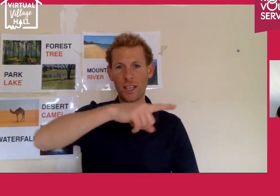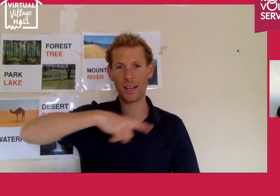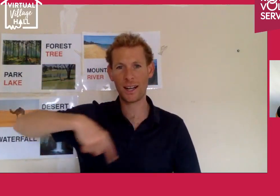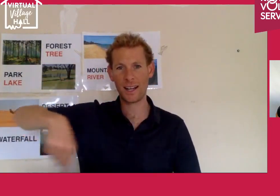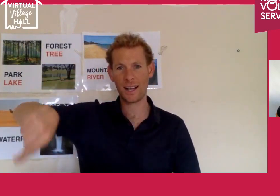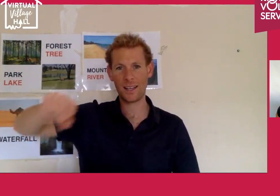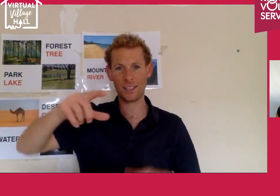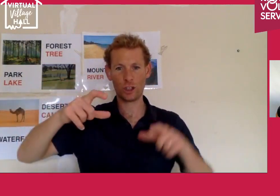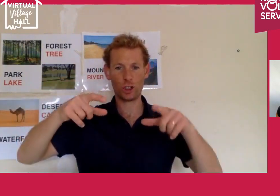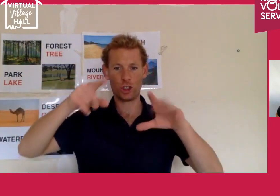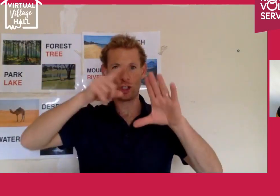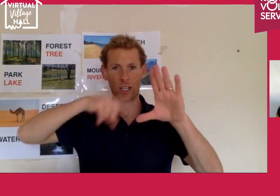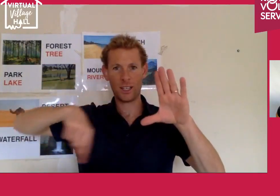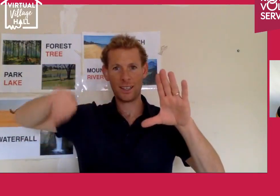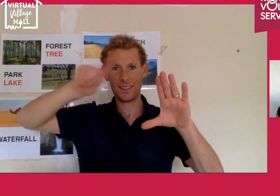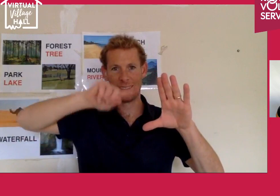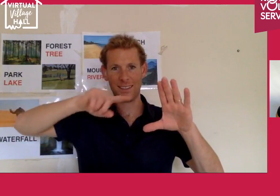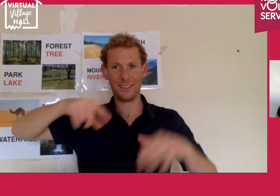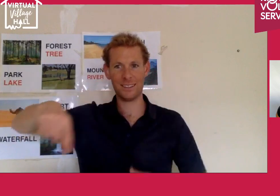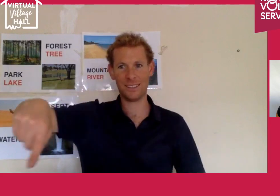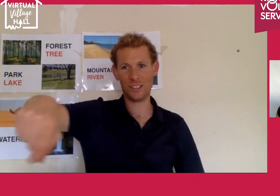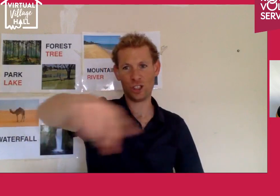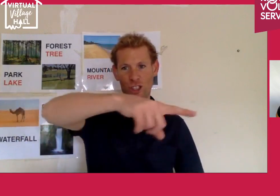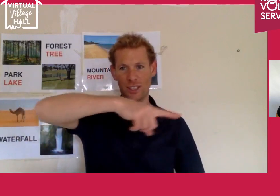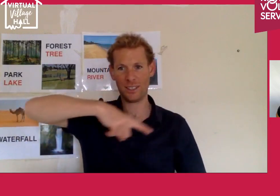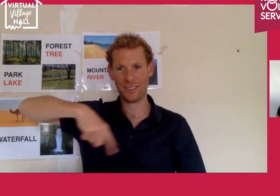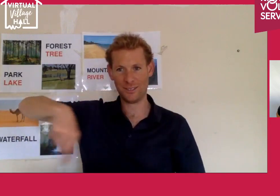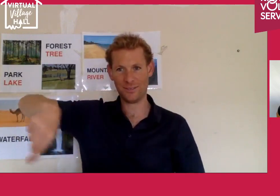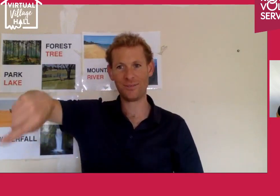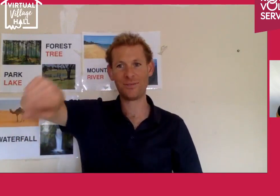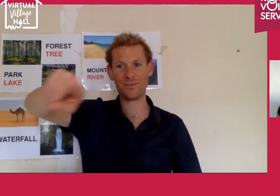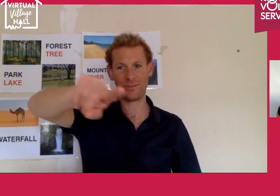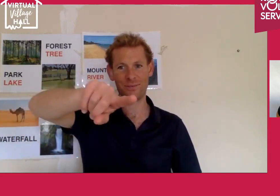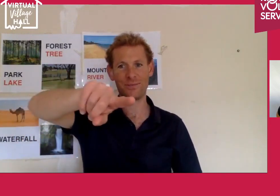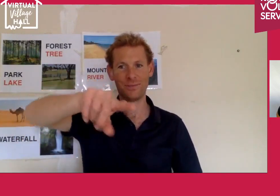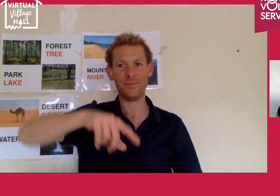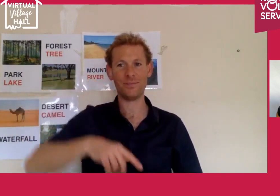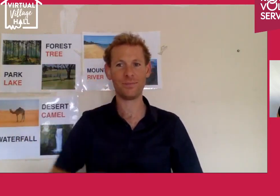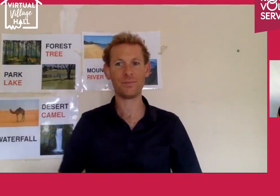And it's just a vast display of water. It's the shape of a lake.